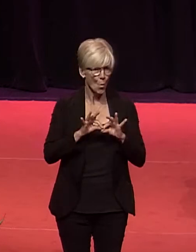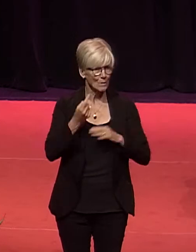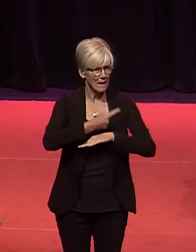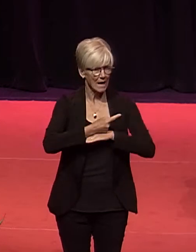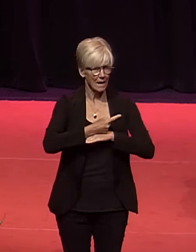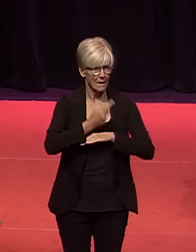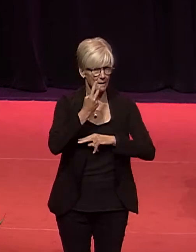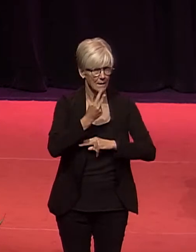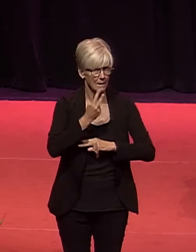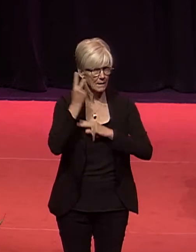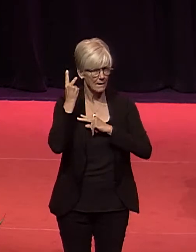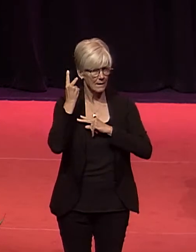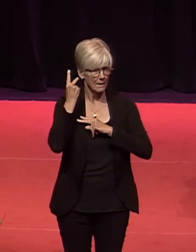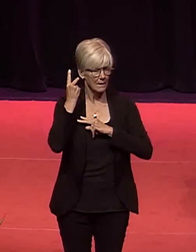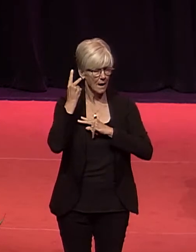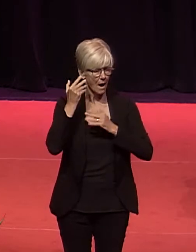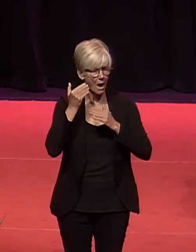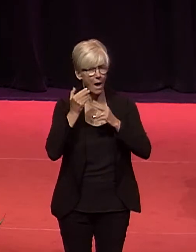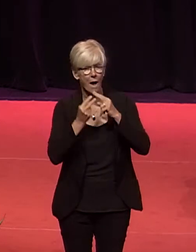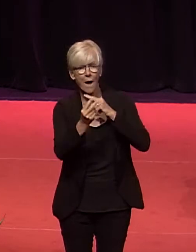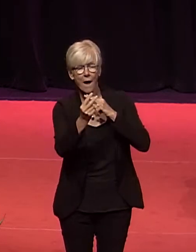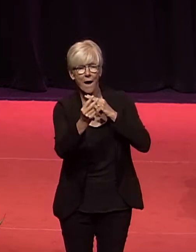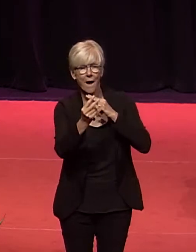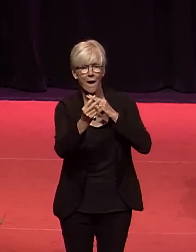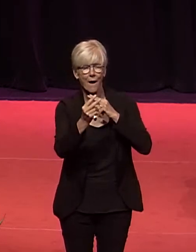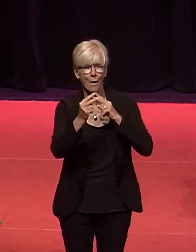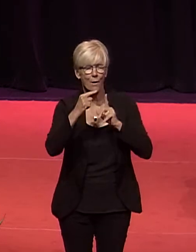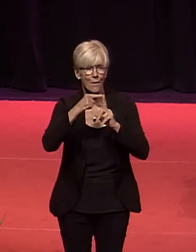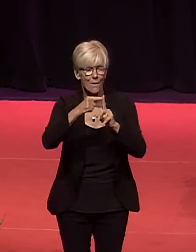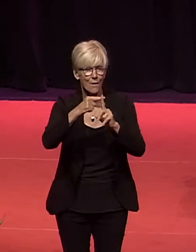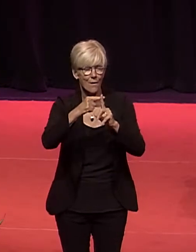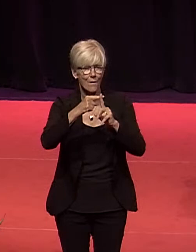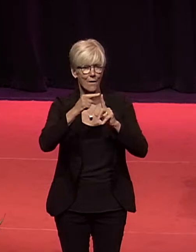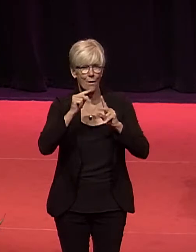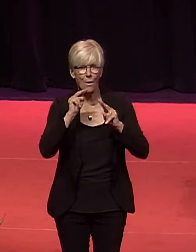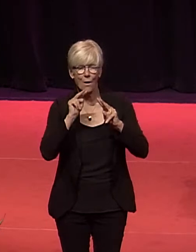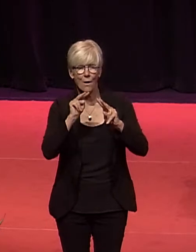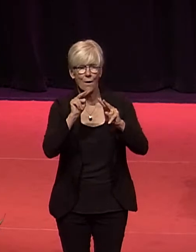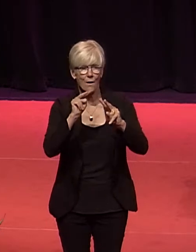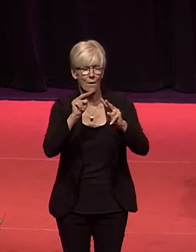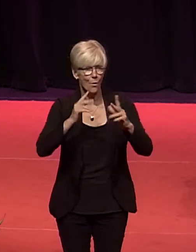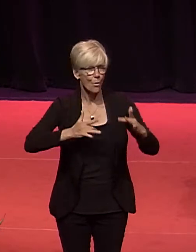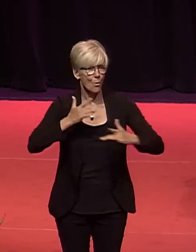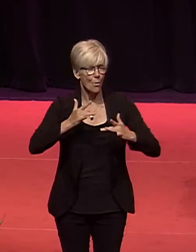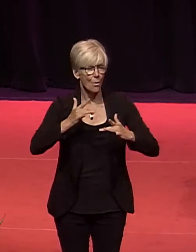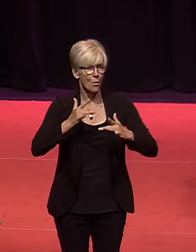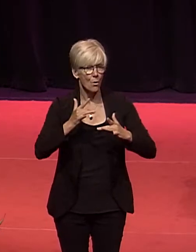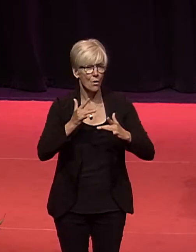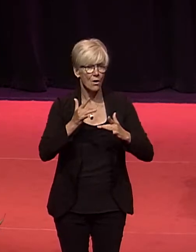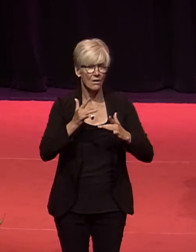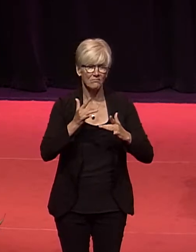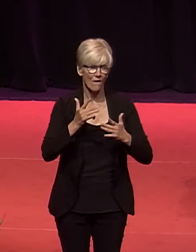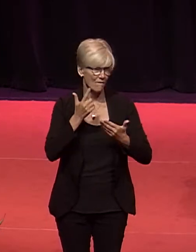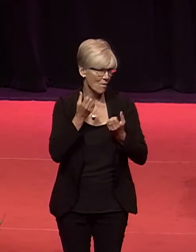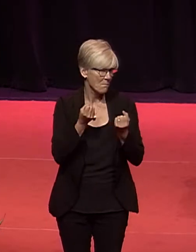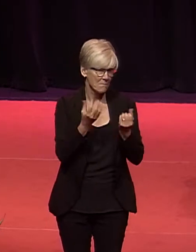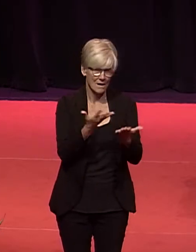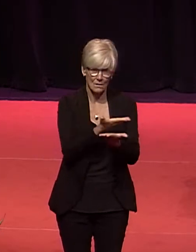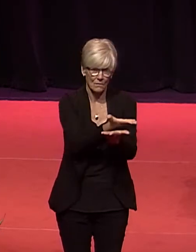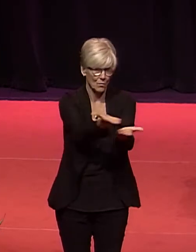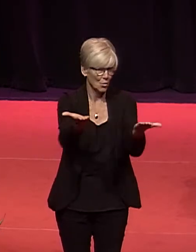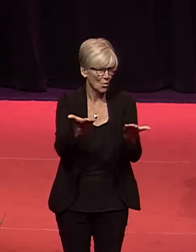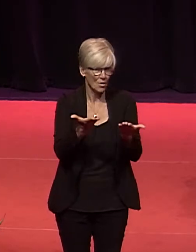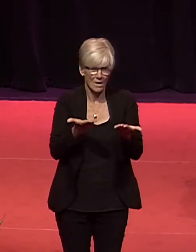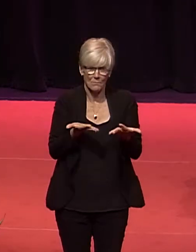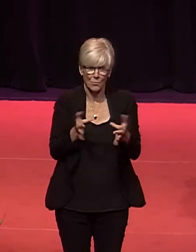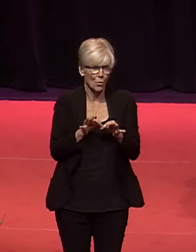and a day of incredible promise and optimism. At the same time, for many, it's a time for very important decision-making.